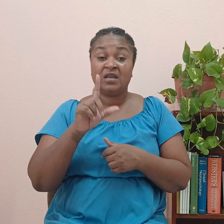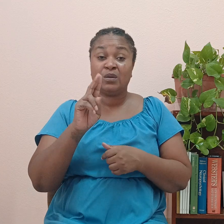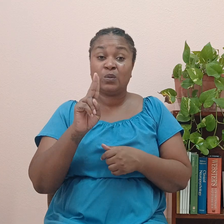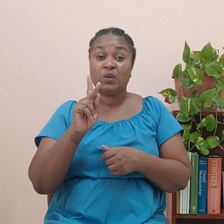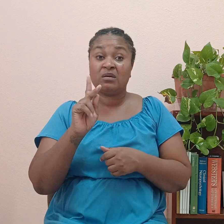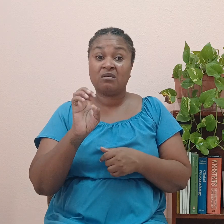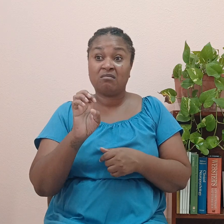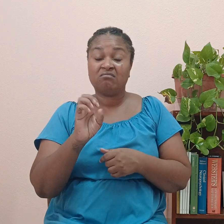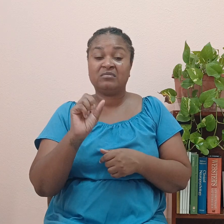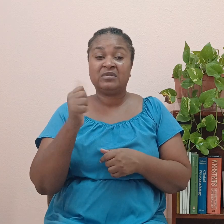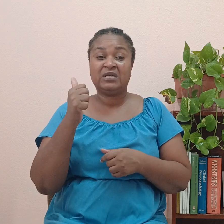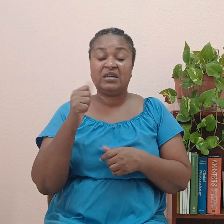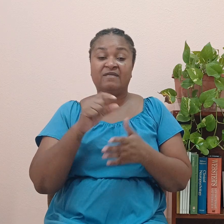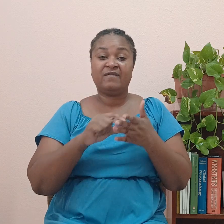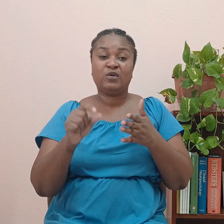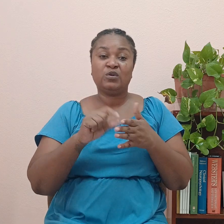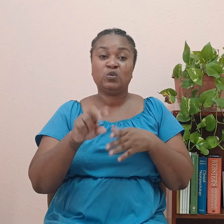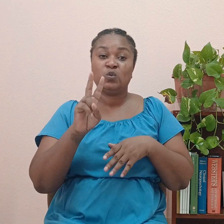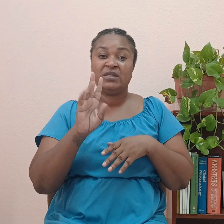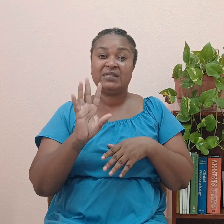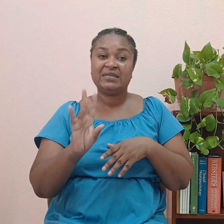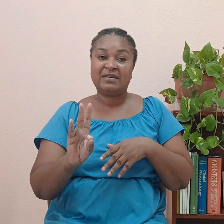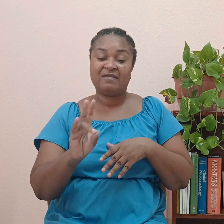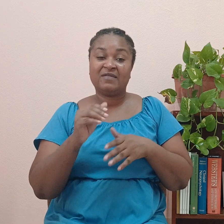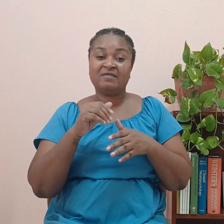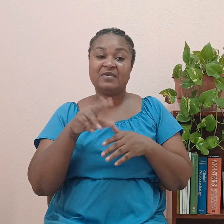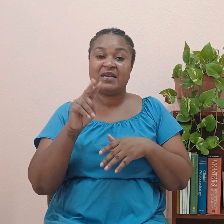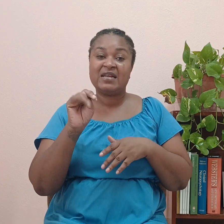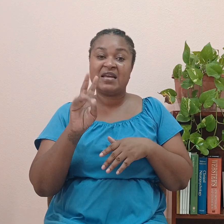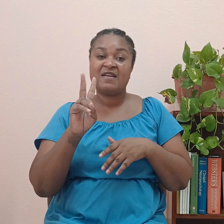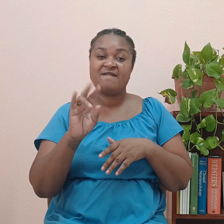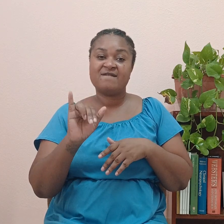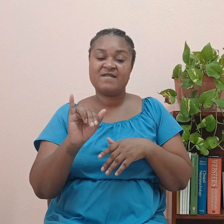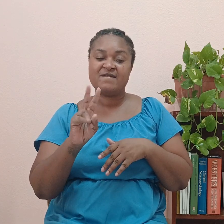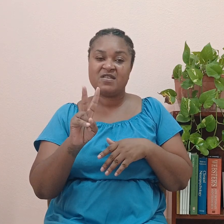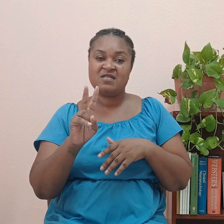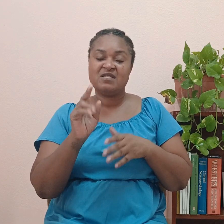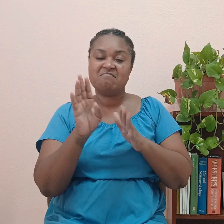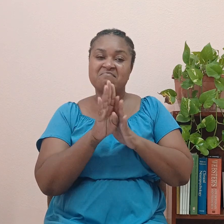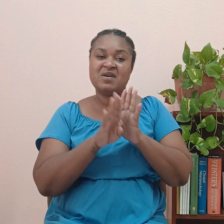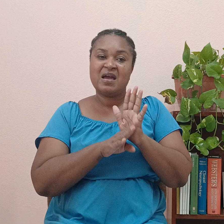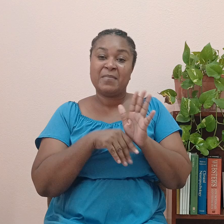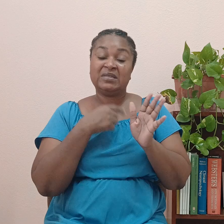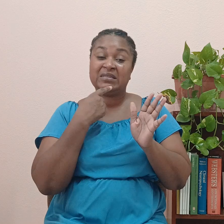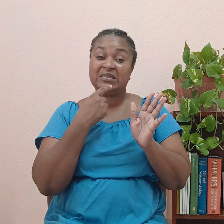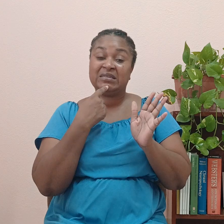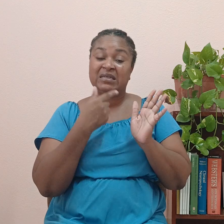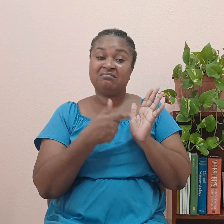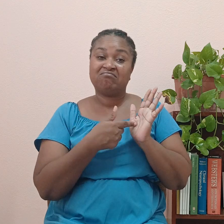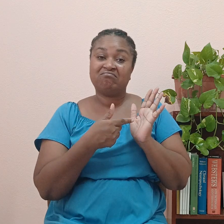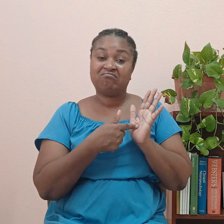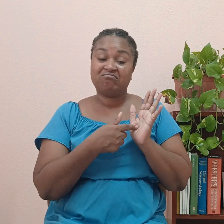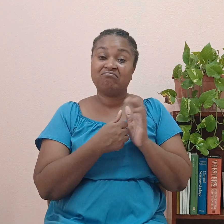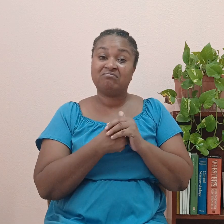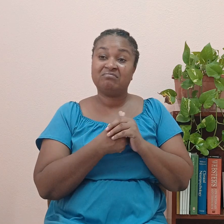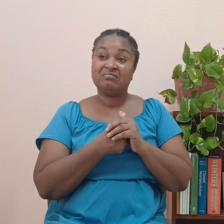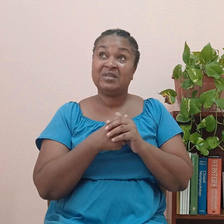verses 27 in the NIV shows, He, Jesus,